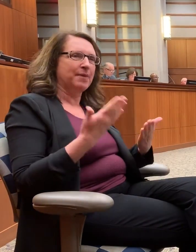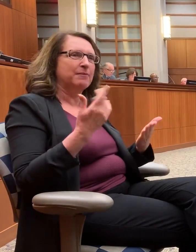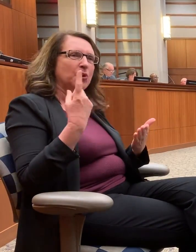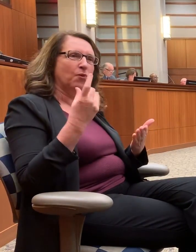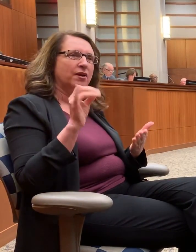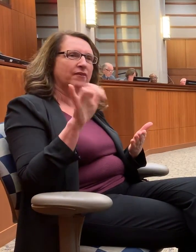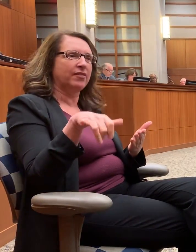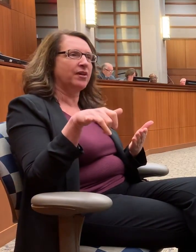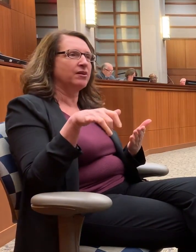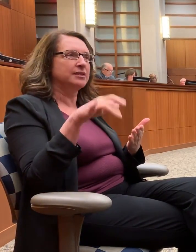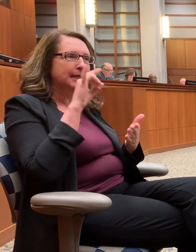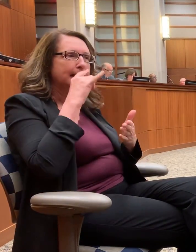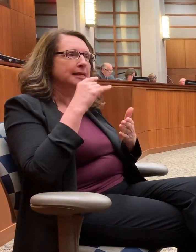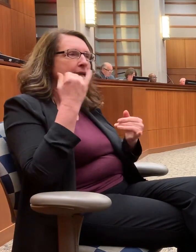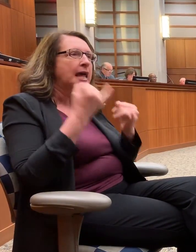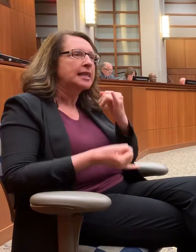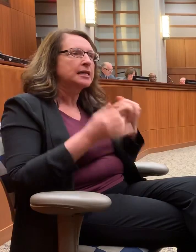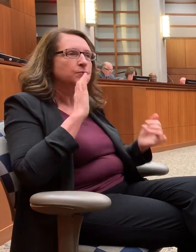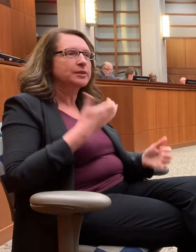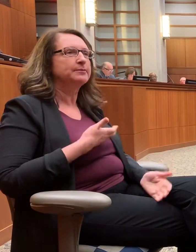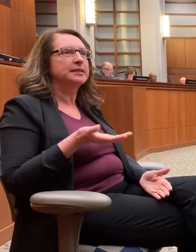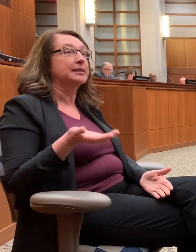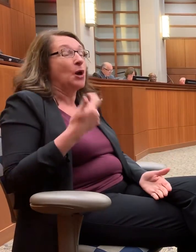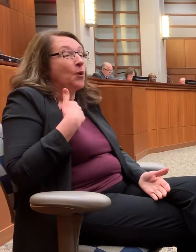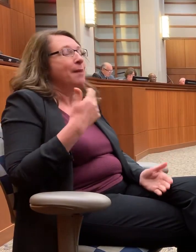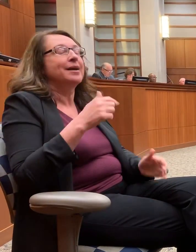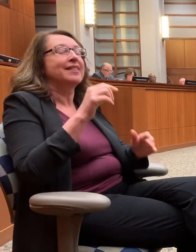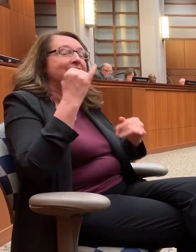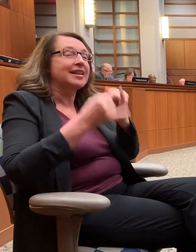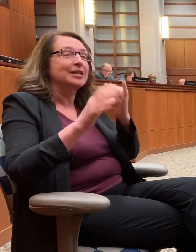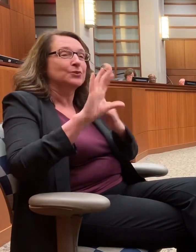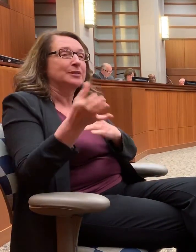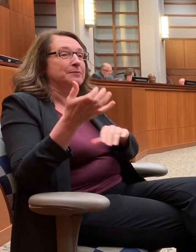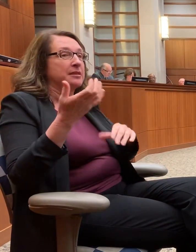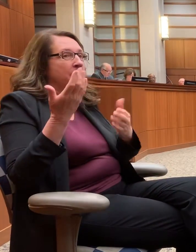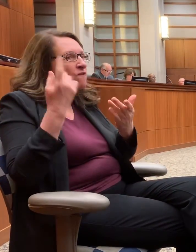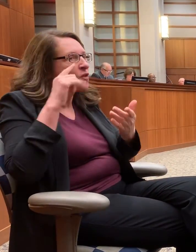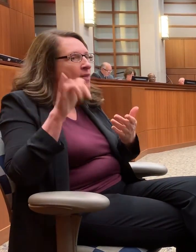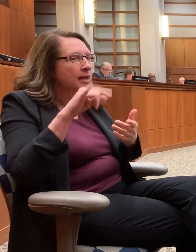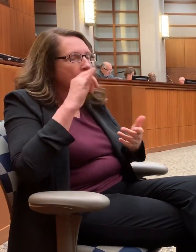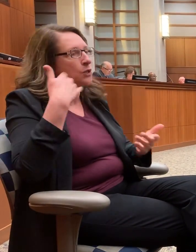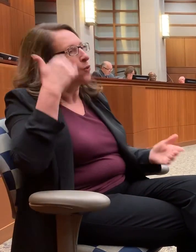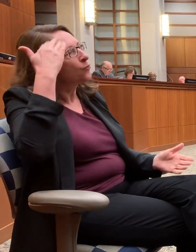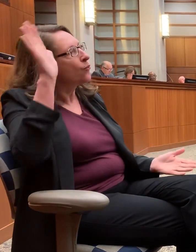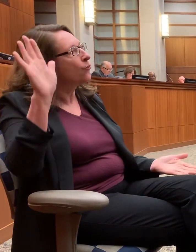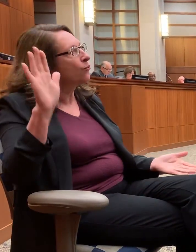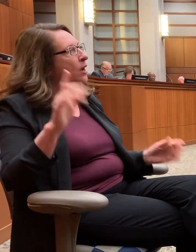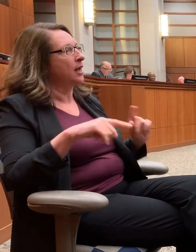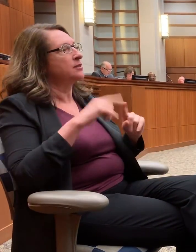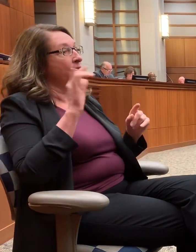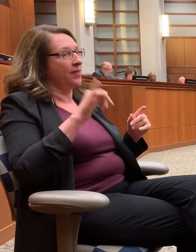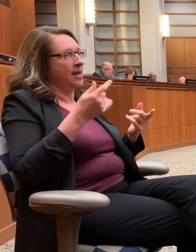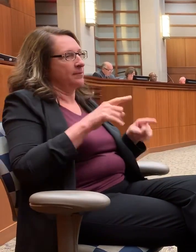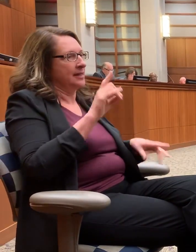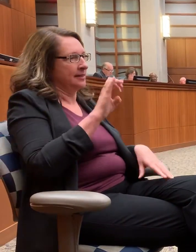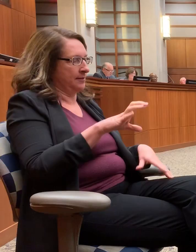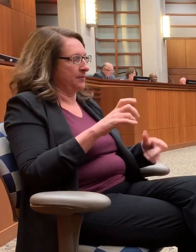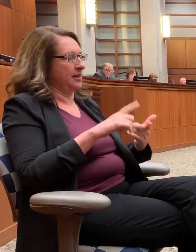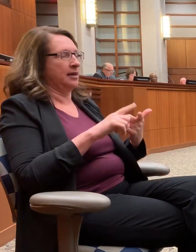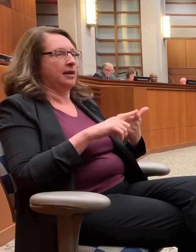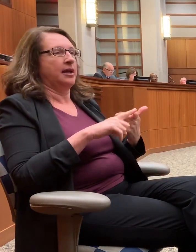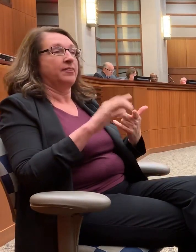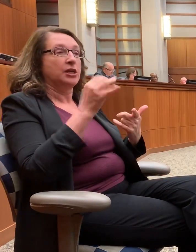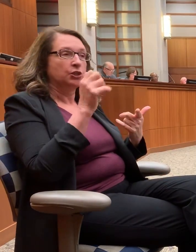one of those kids last Christmas. We don't know. So that's what happened in December. Then we go